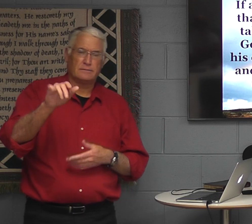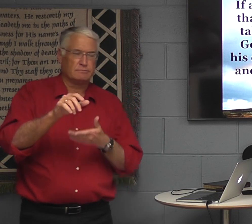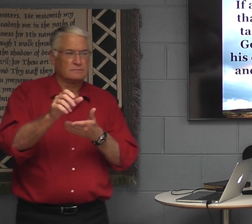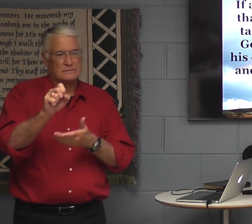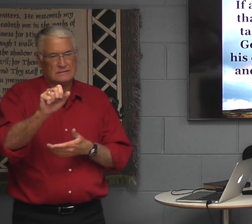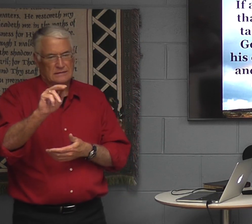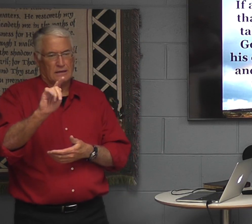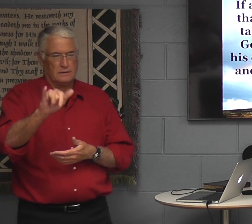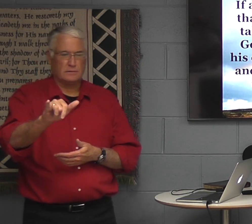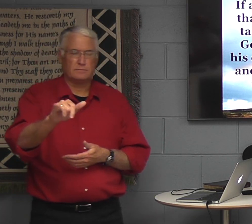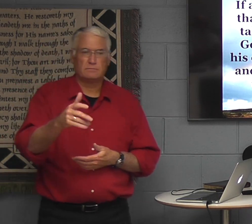as sacred.